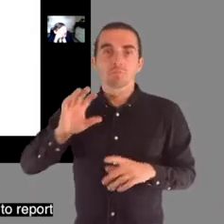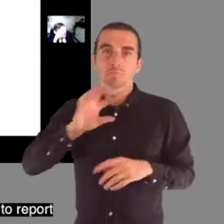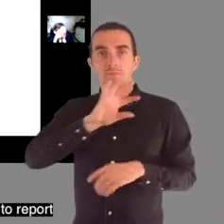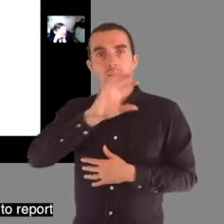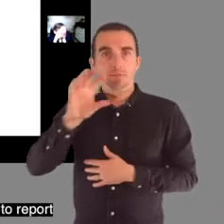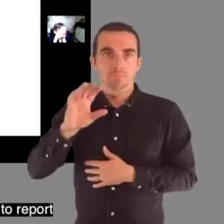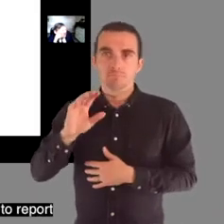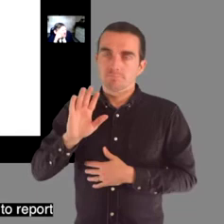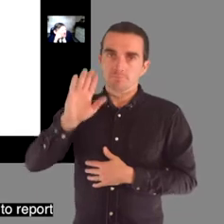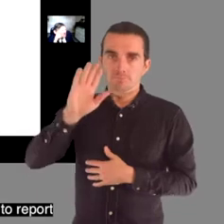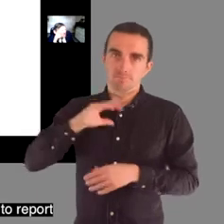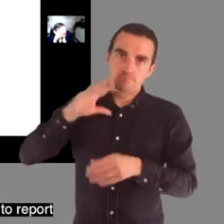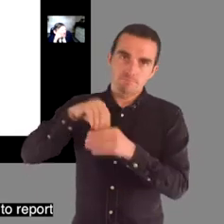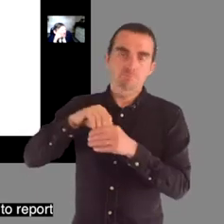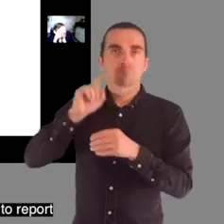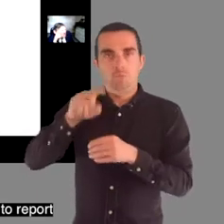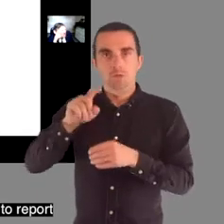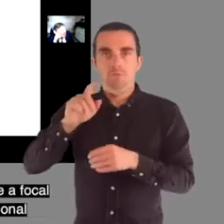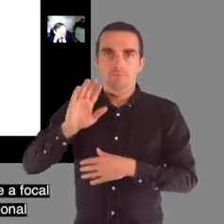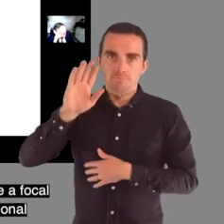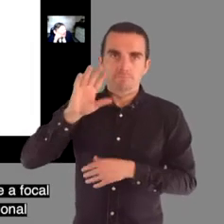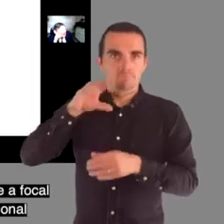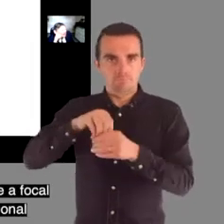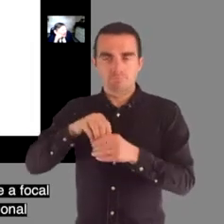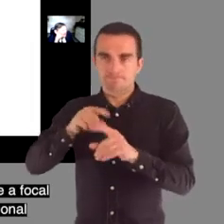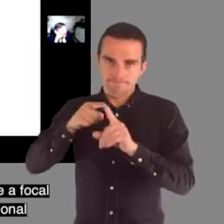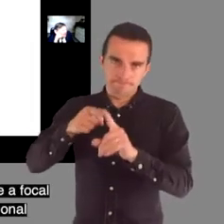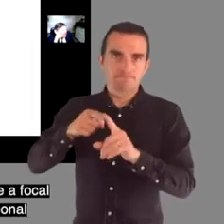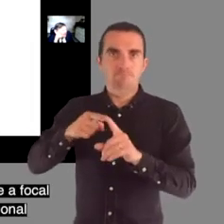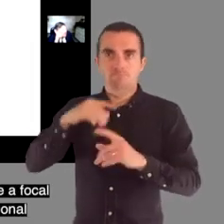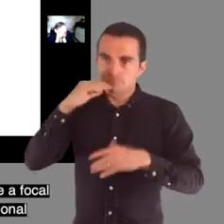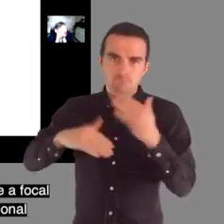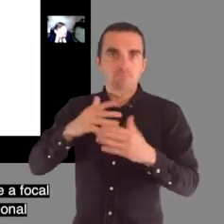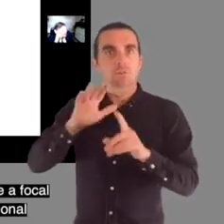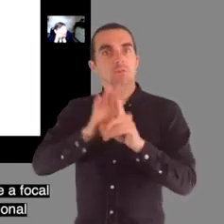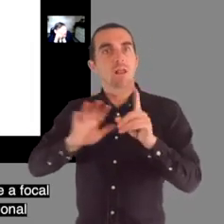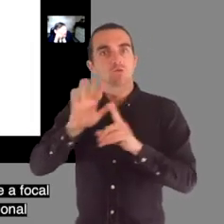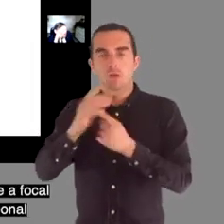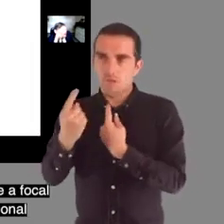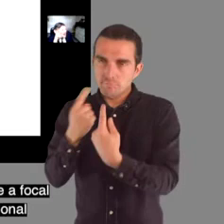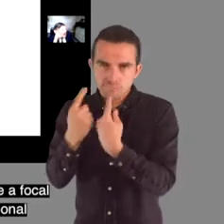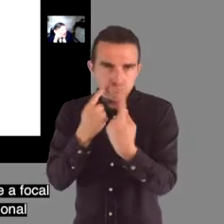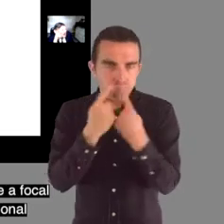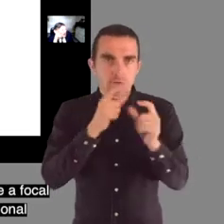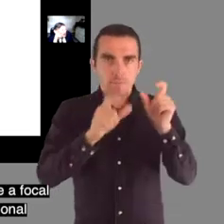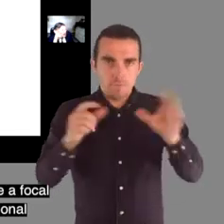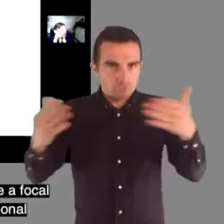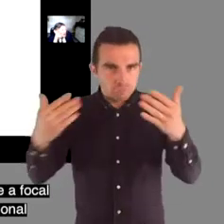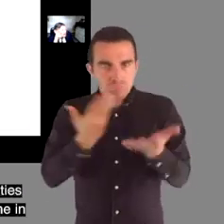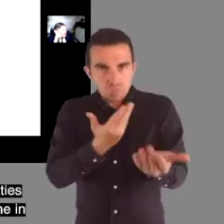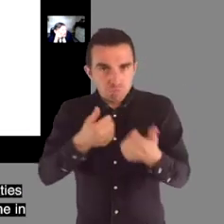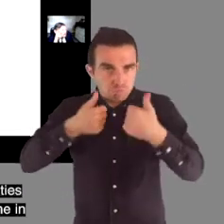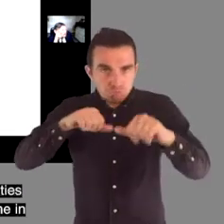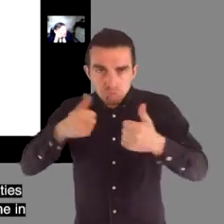goals. When member states are willing to report, they must designate a focal point, and they must hold